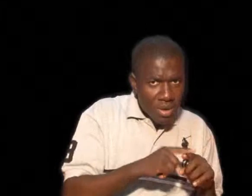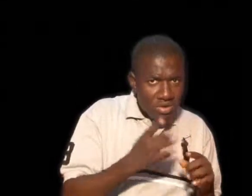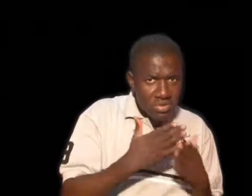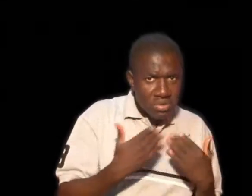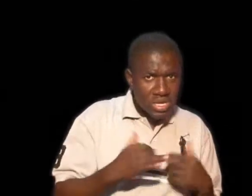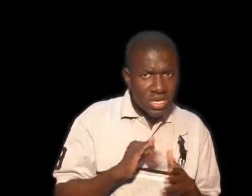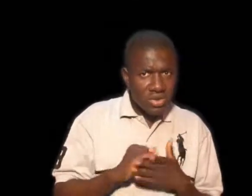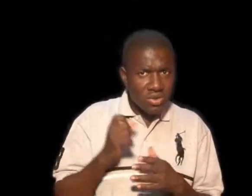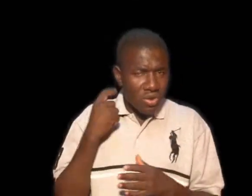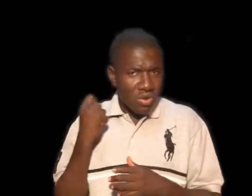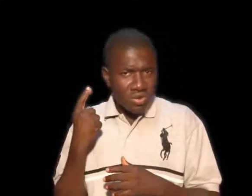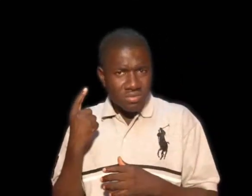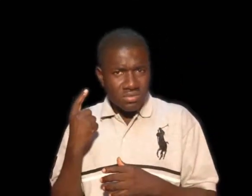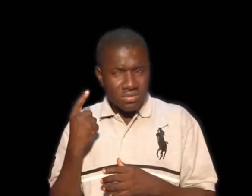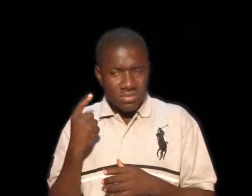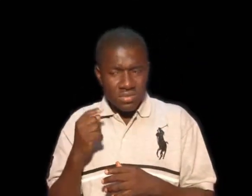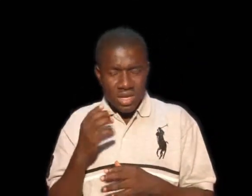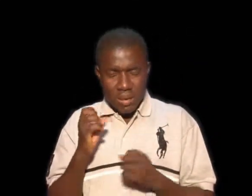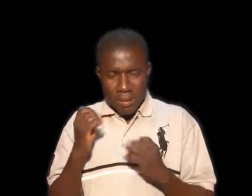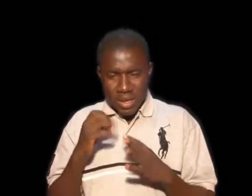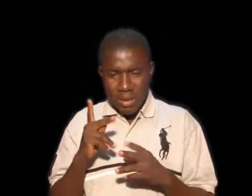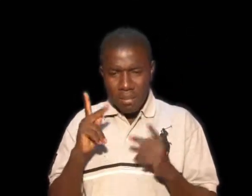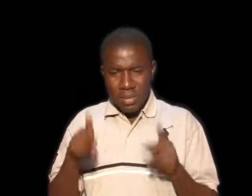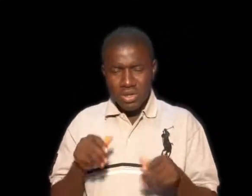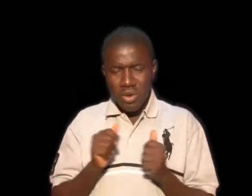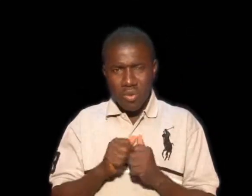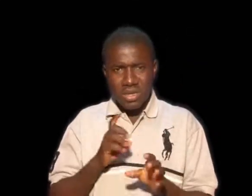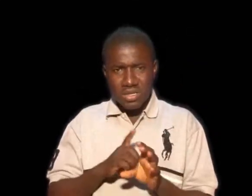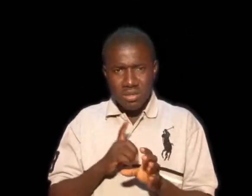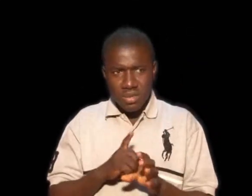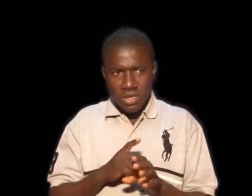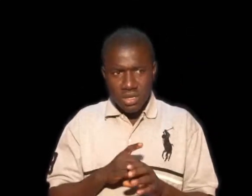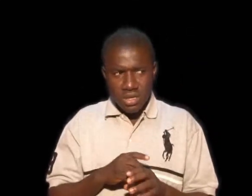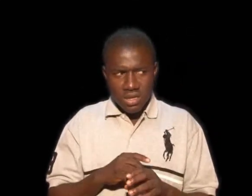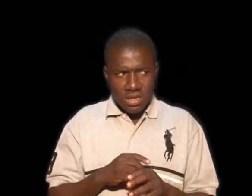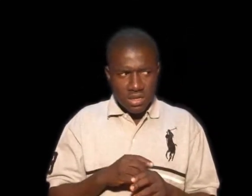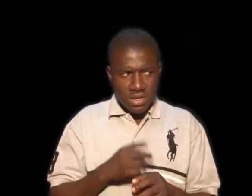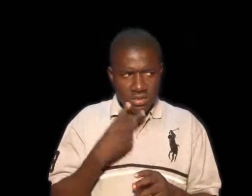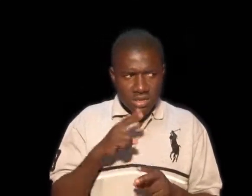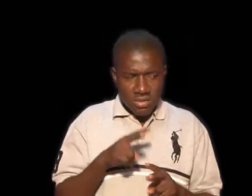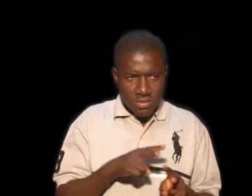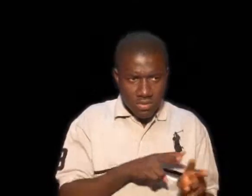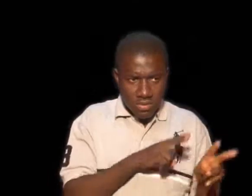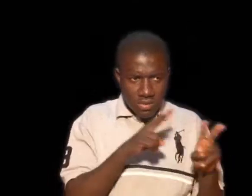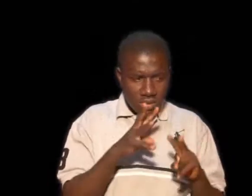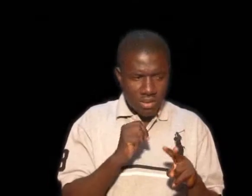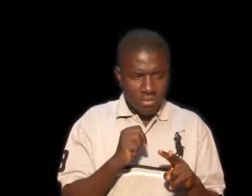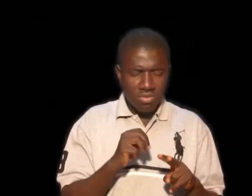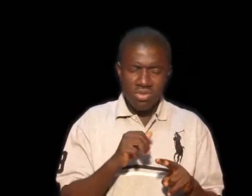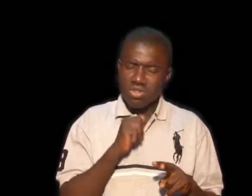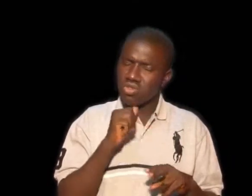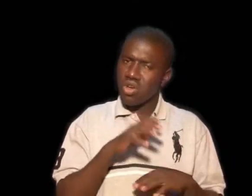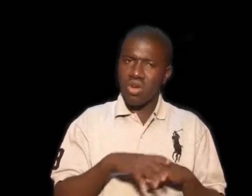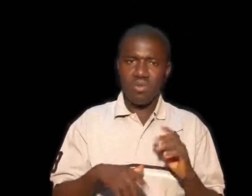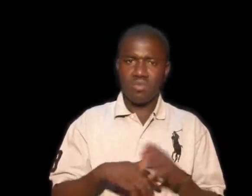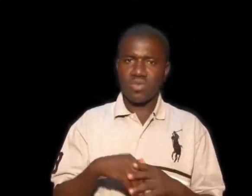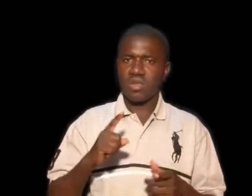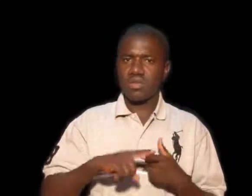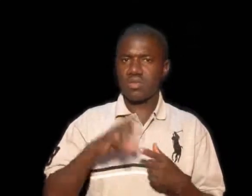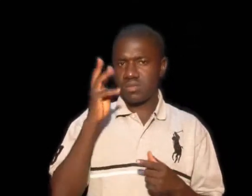you. While many persons with disabilities are used to being looked at, staring will make anybody self-conscious and